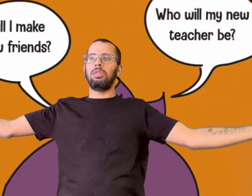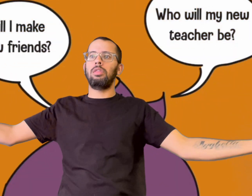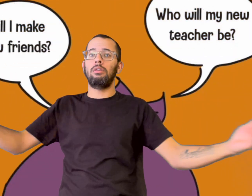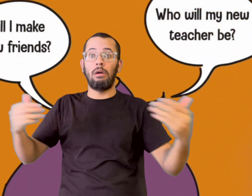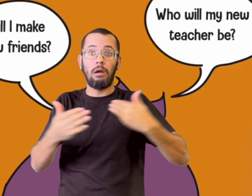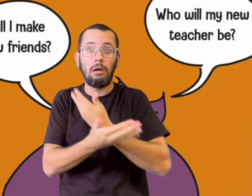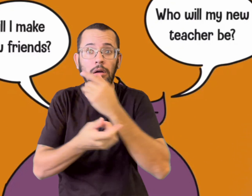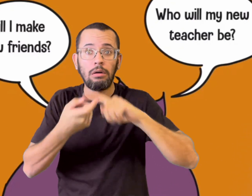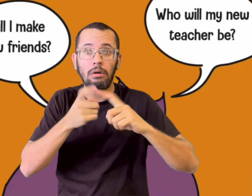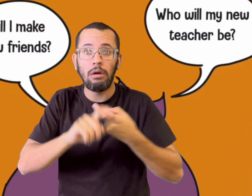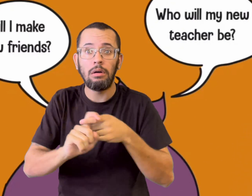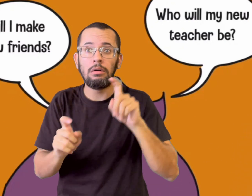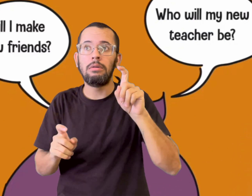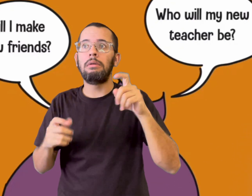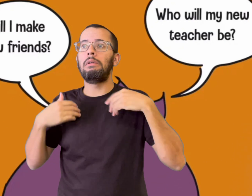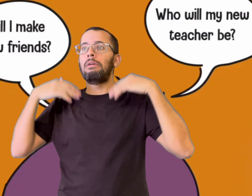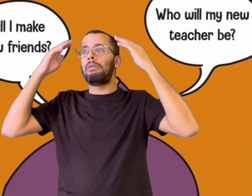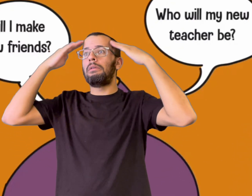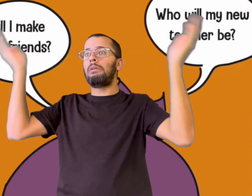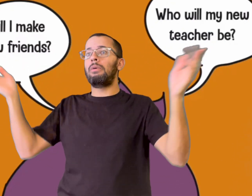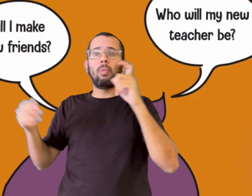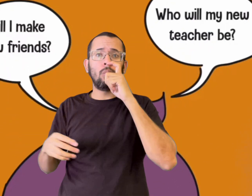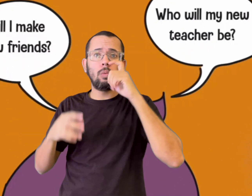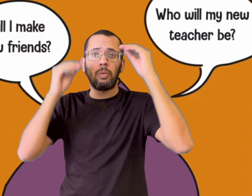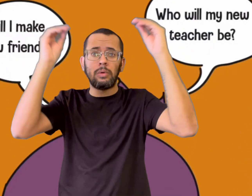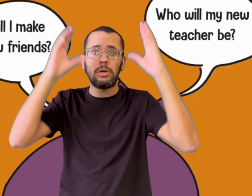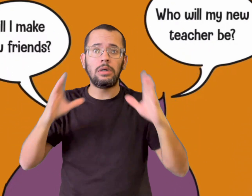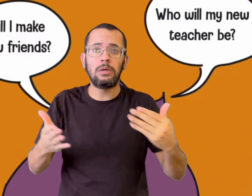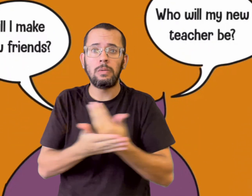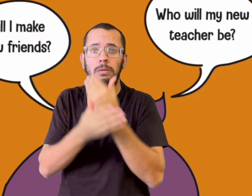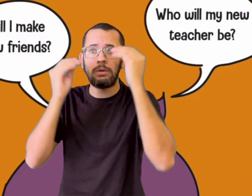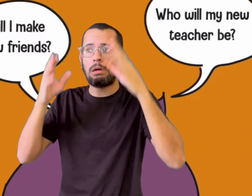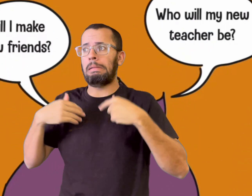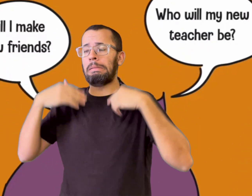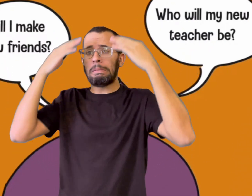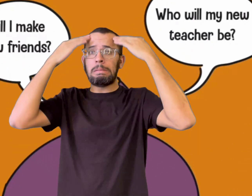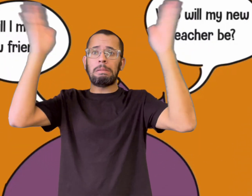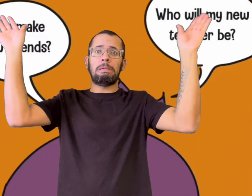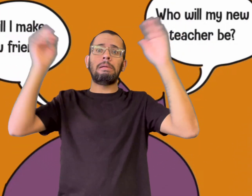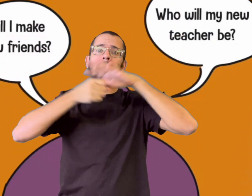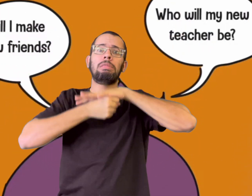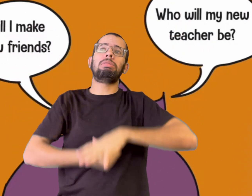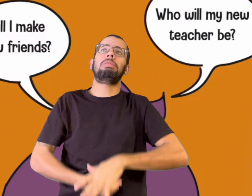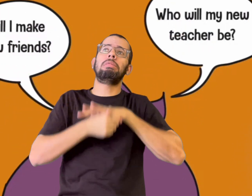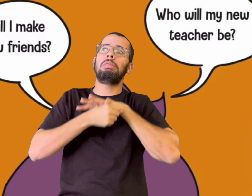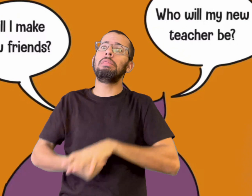Will I make new friends? Who will my new teacher be?